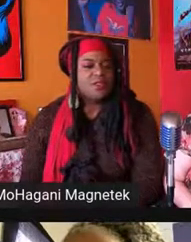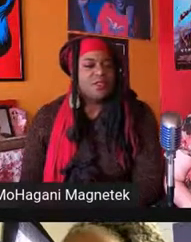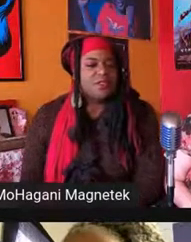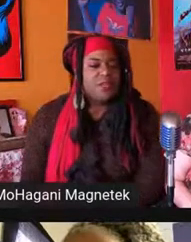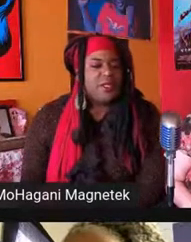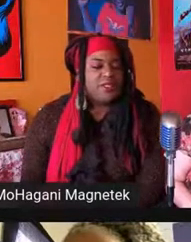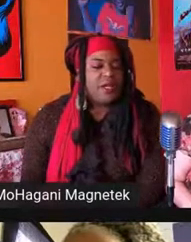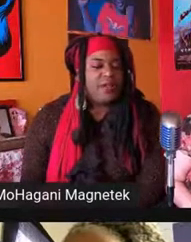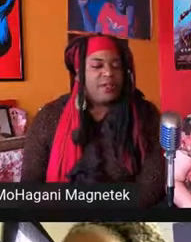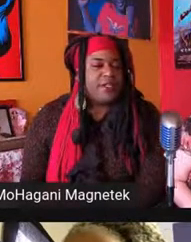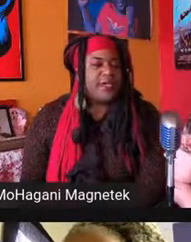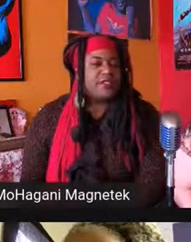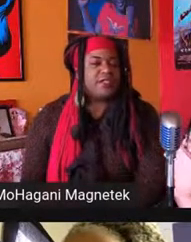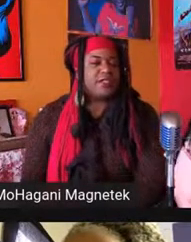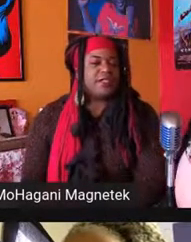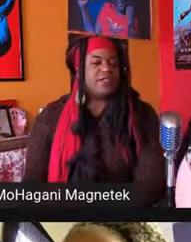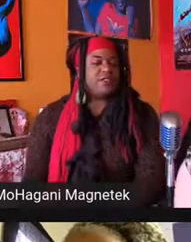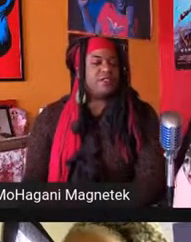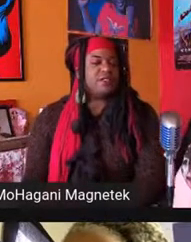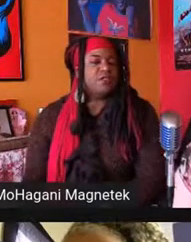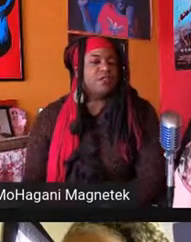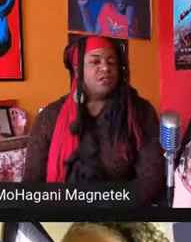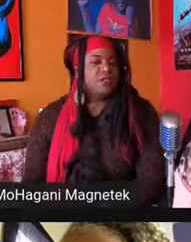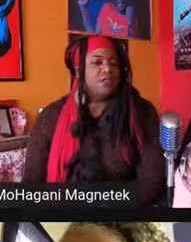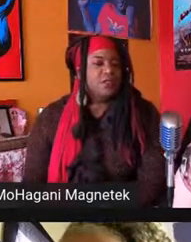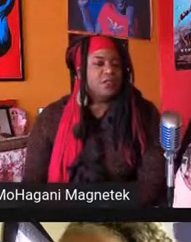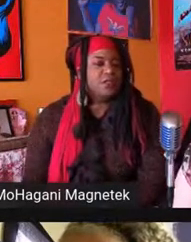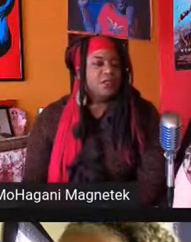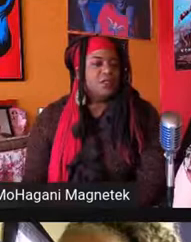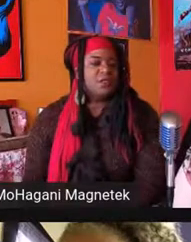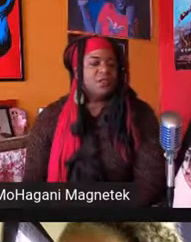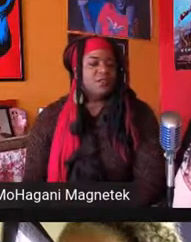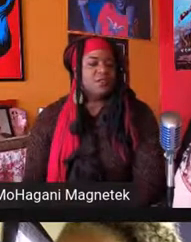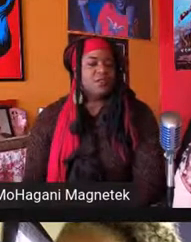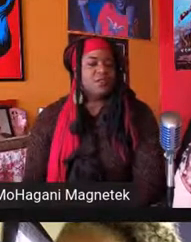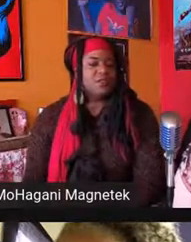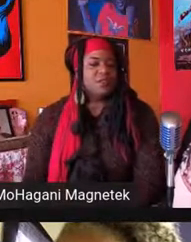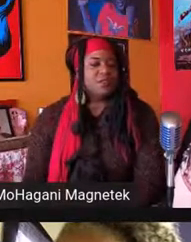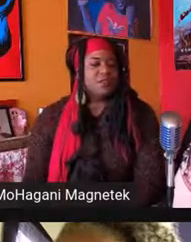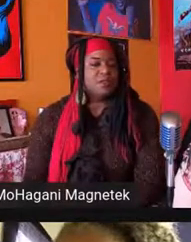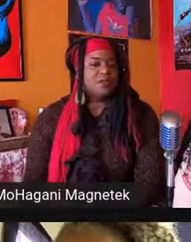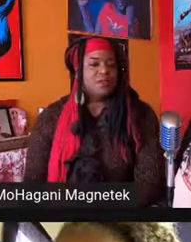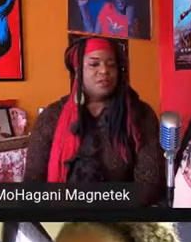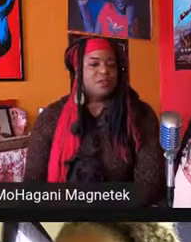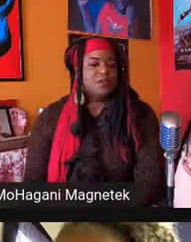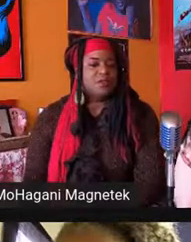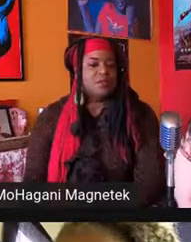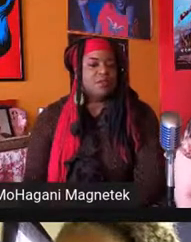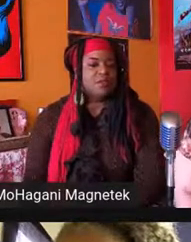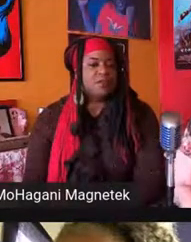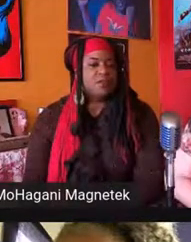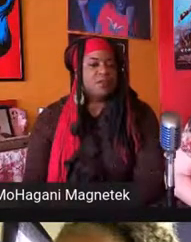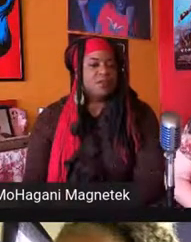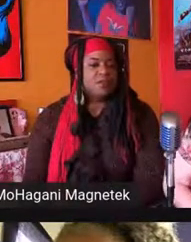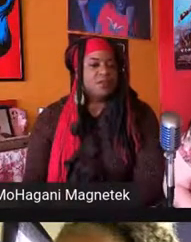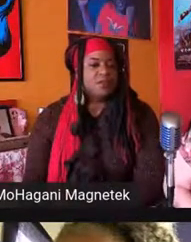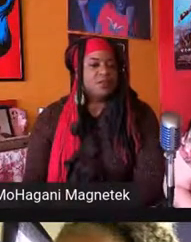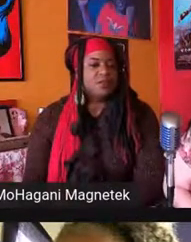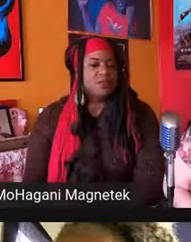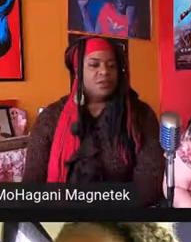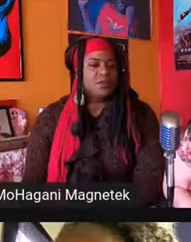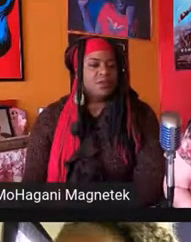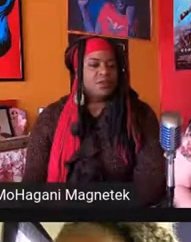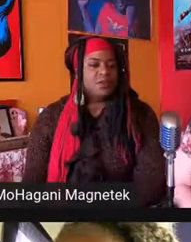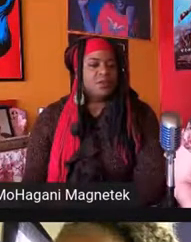What is this question? I really can't see it. Okay, there's a question. Do you find the art of poetry to be of help in